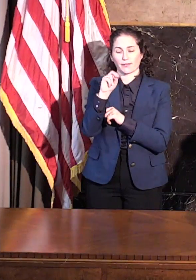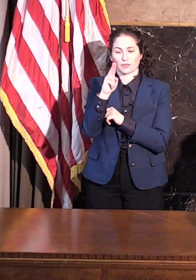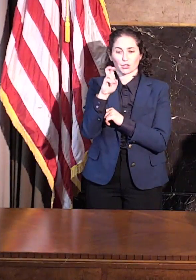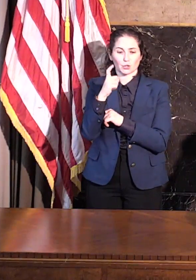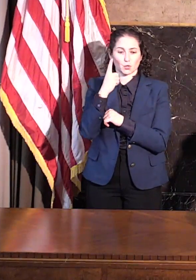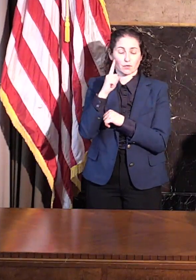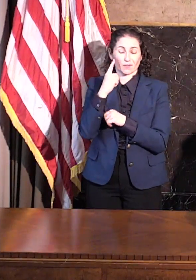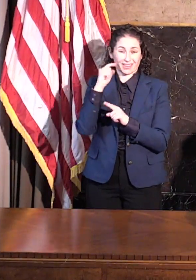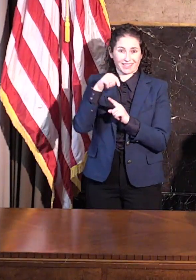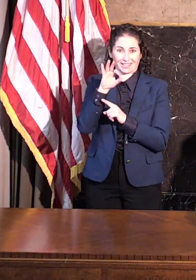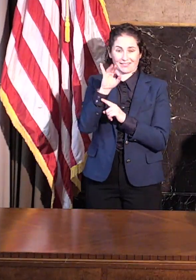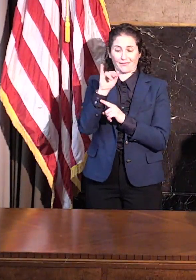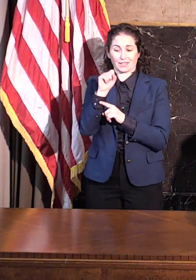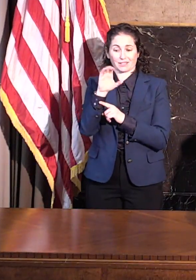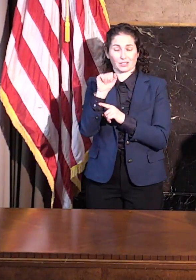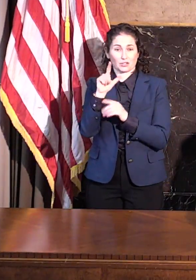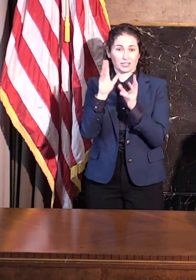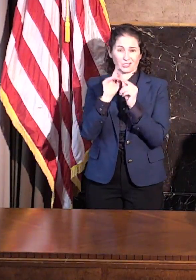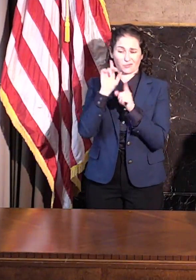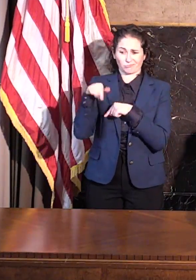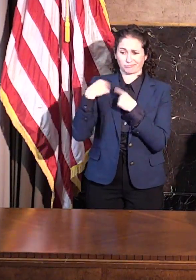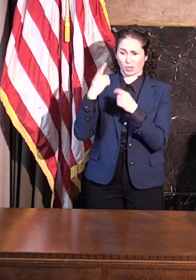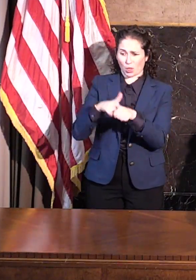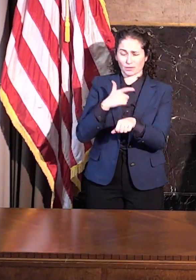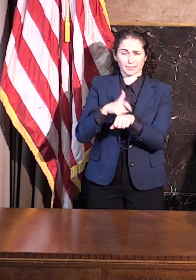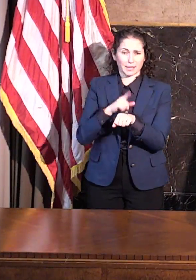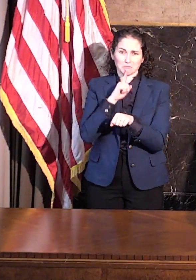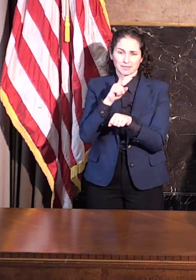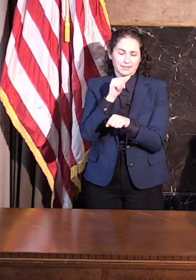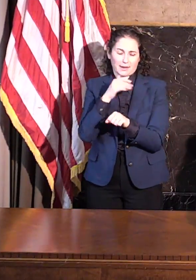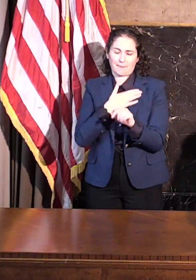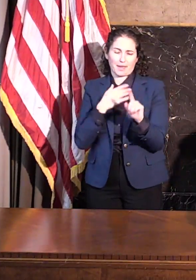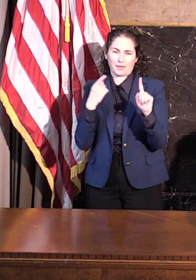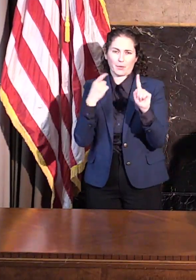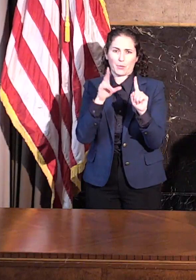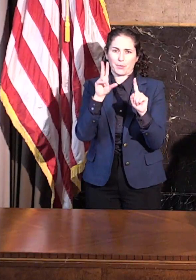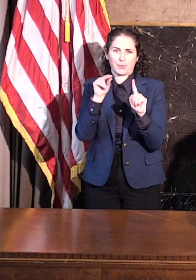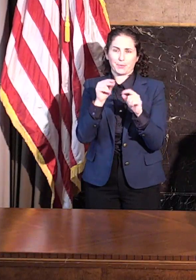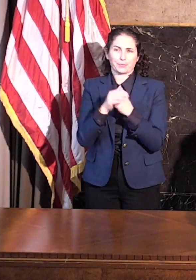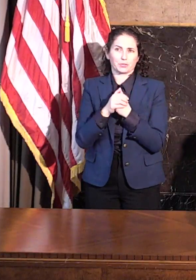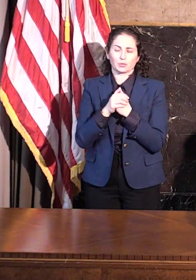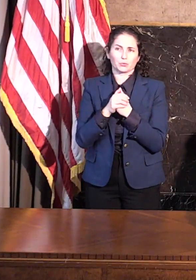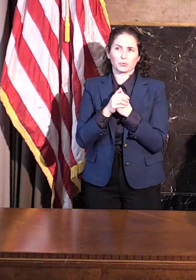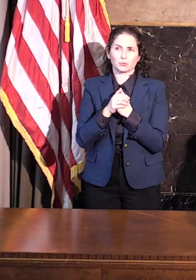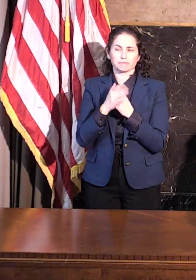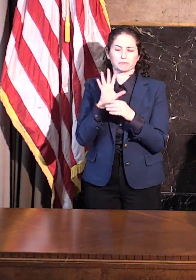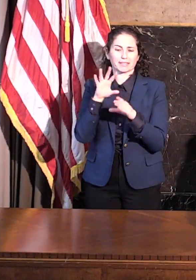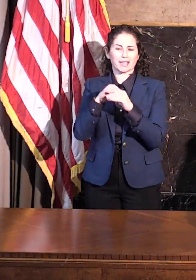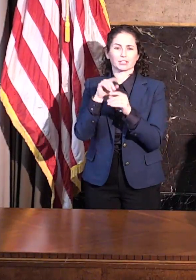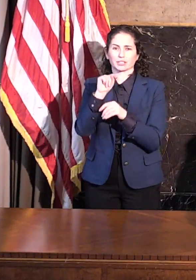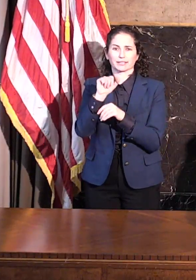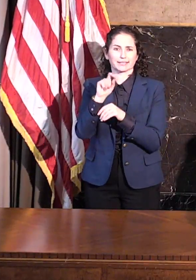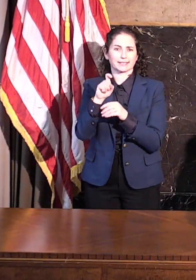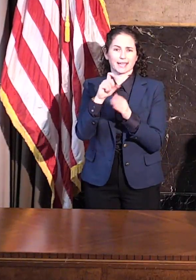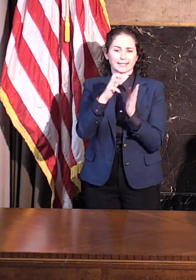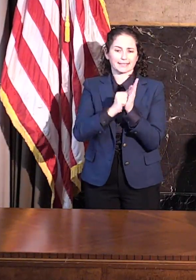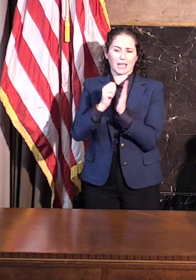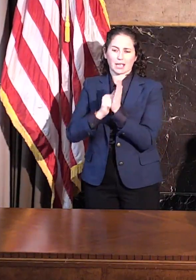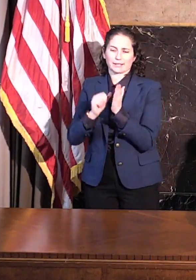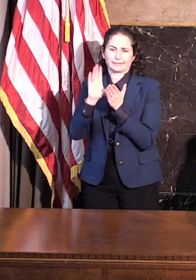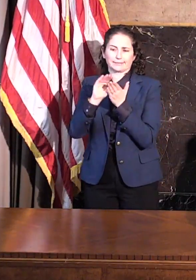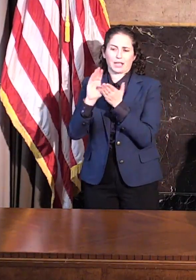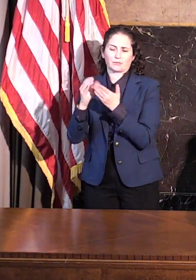my expectation that over time, many more of these individuals are going to step up and agree to be vaccinated.